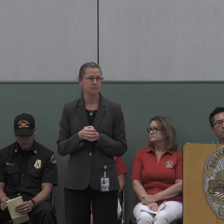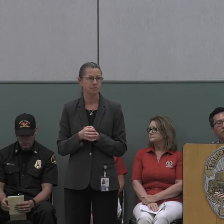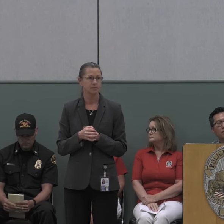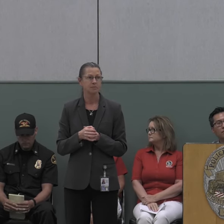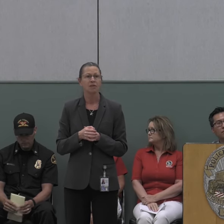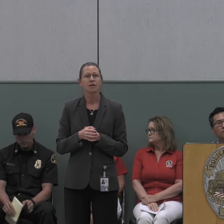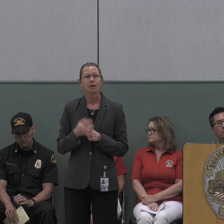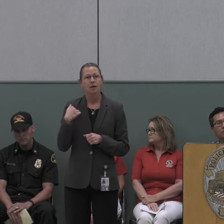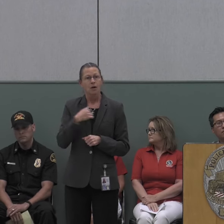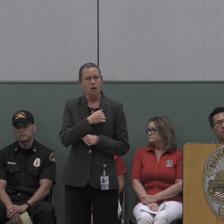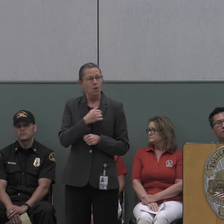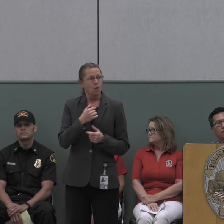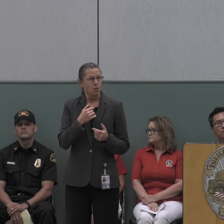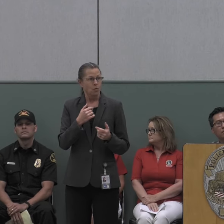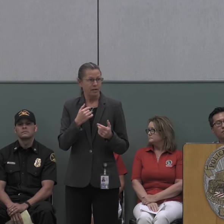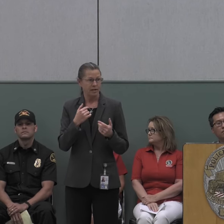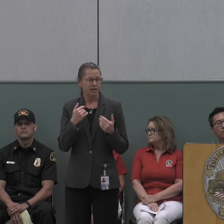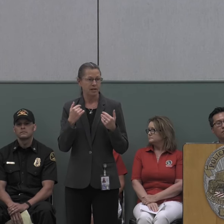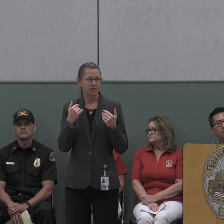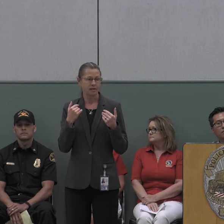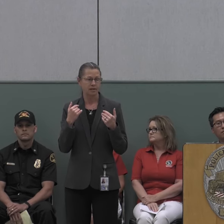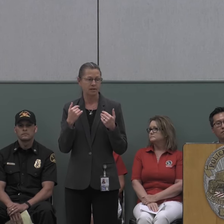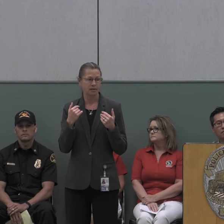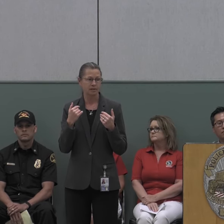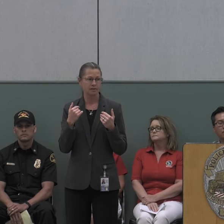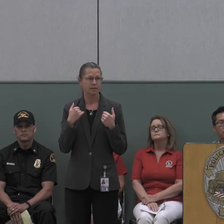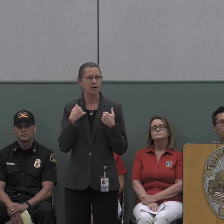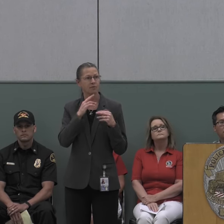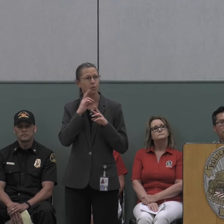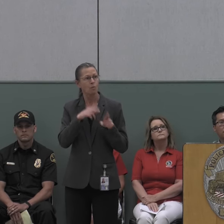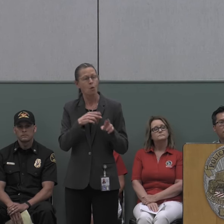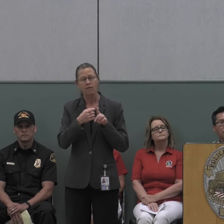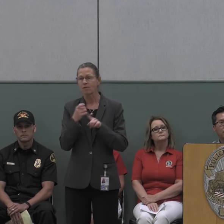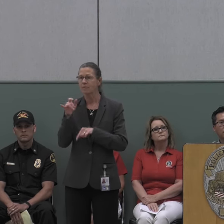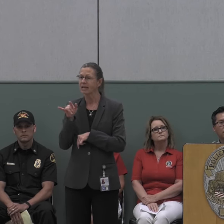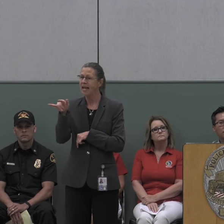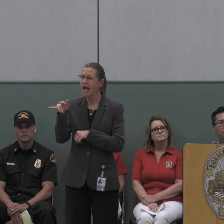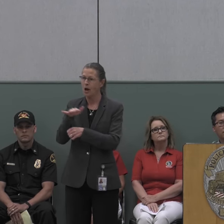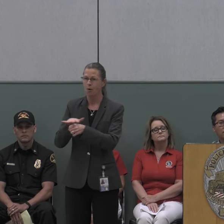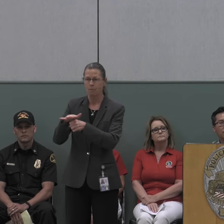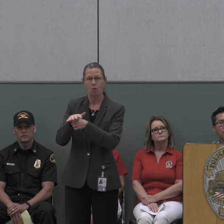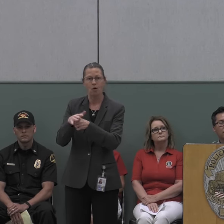We got a report from the airport this morning, and